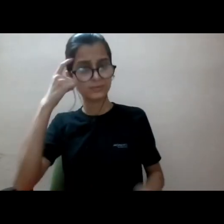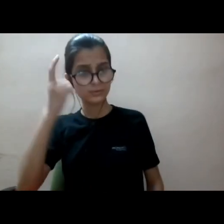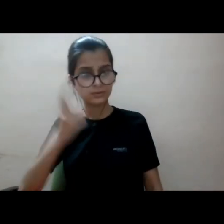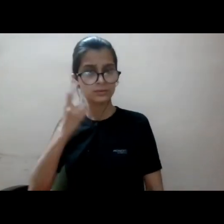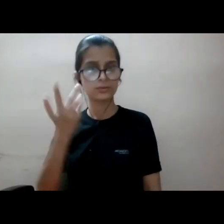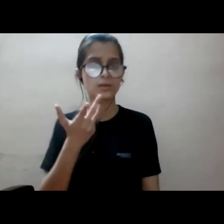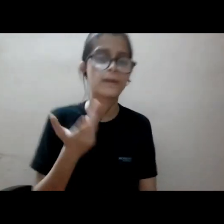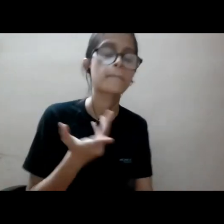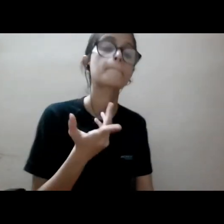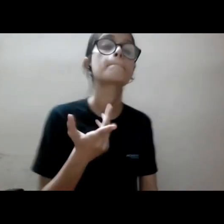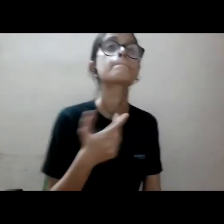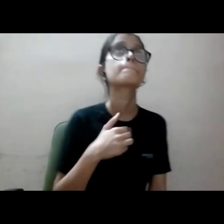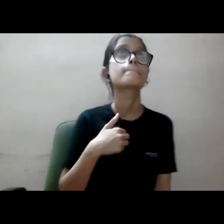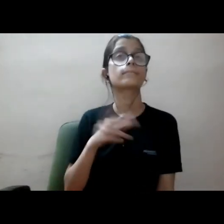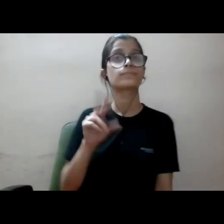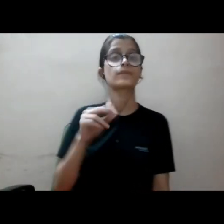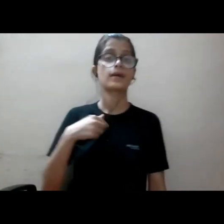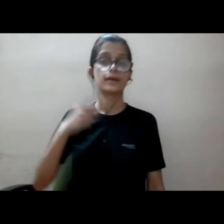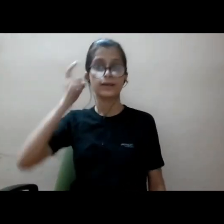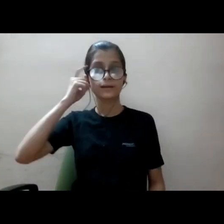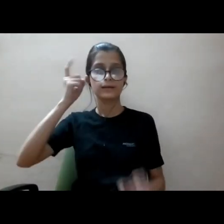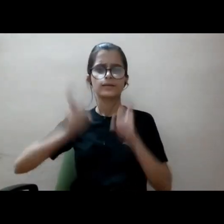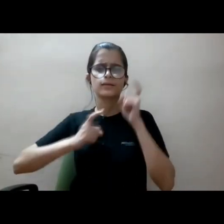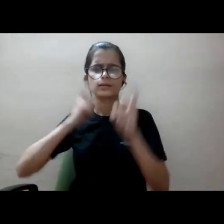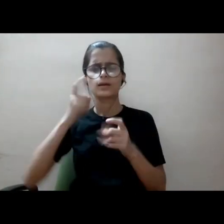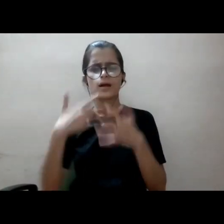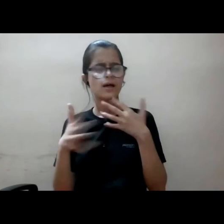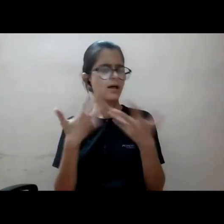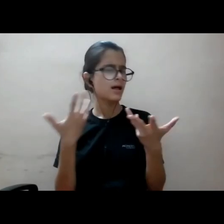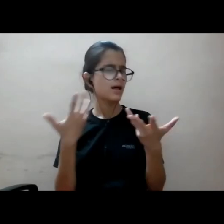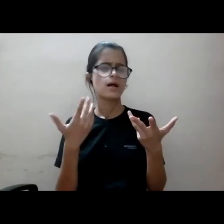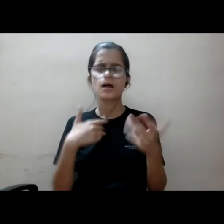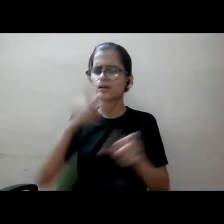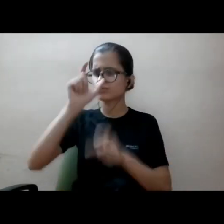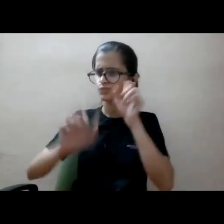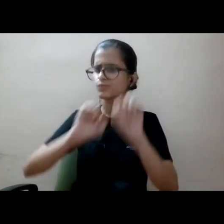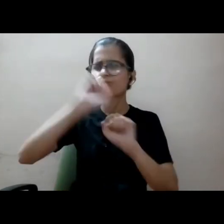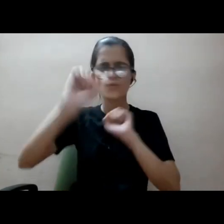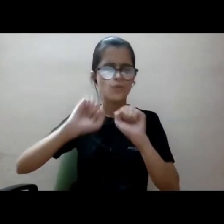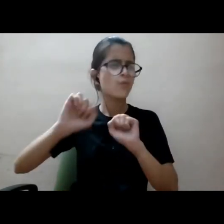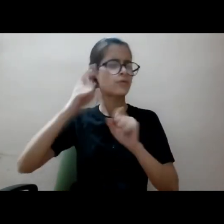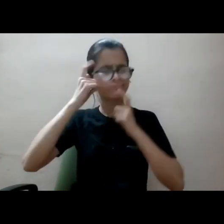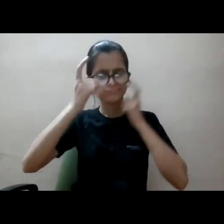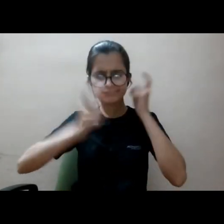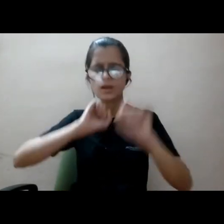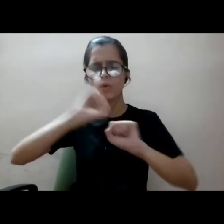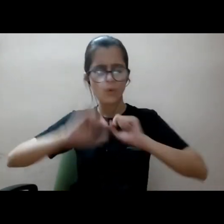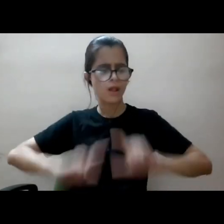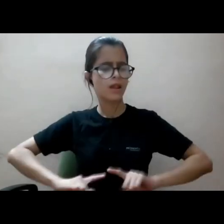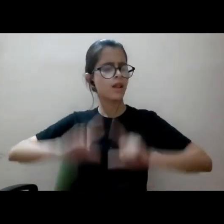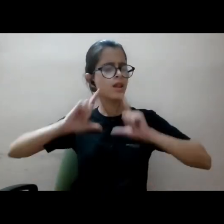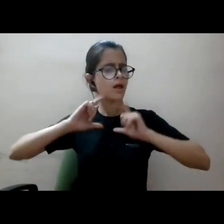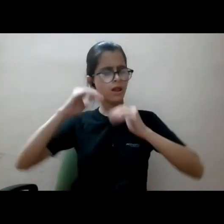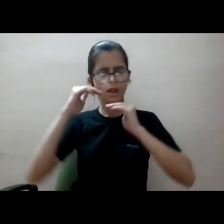more? I think anything that limits the way human beings imagine their lives, anything that limits